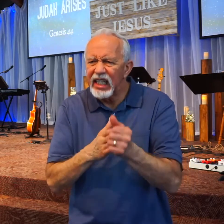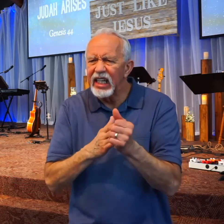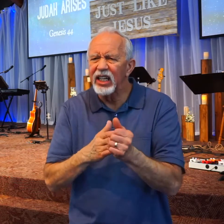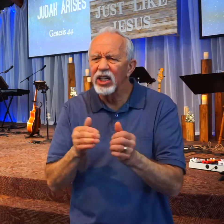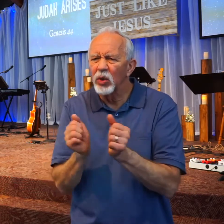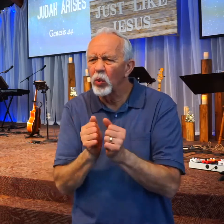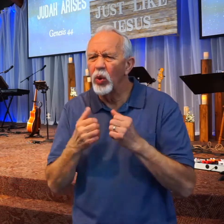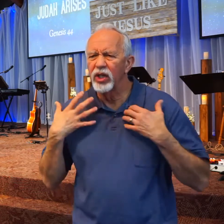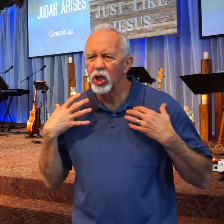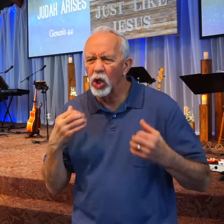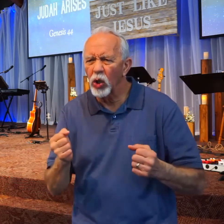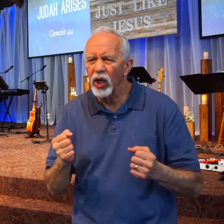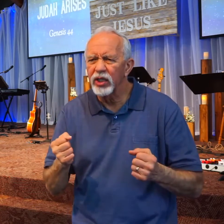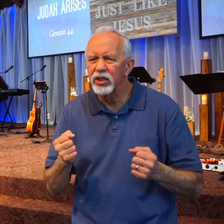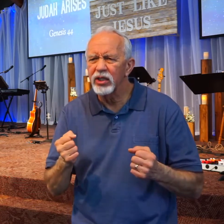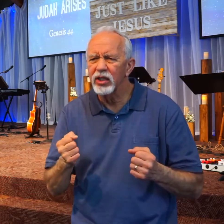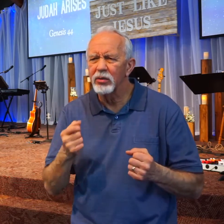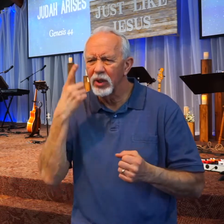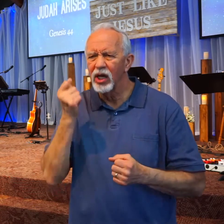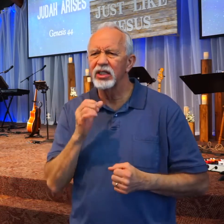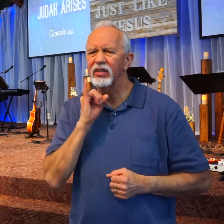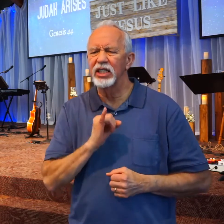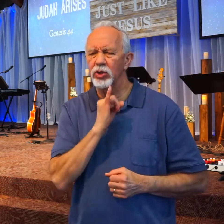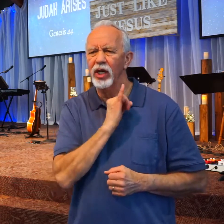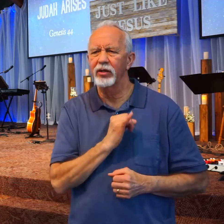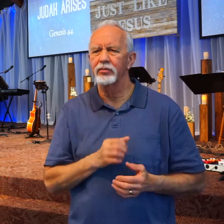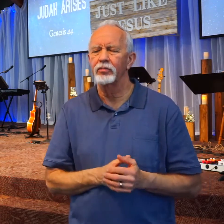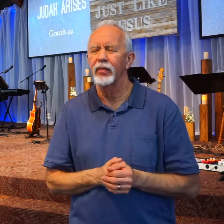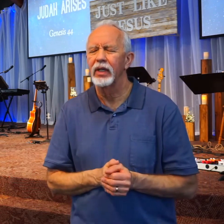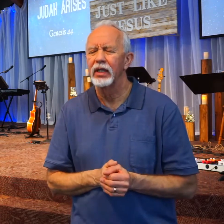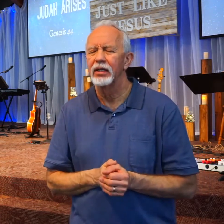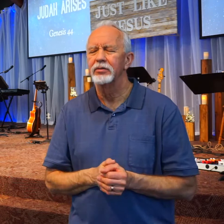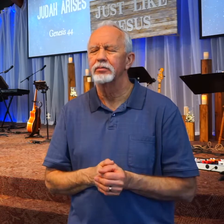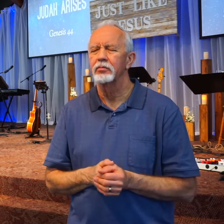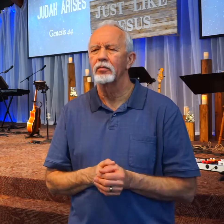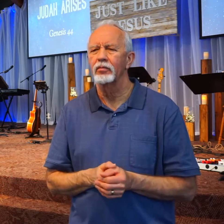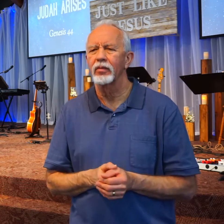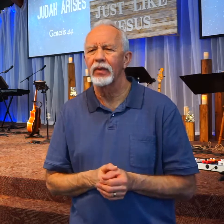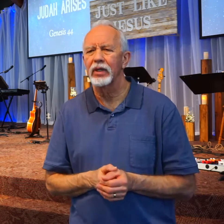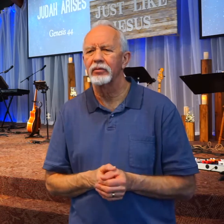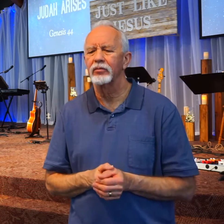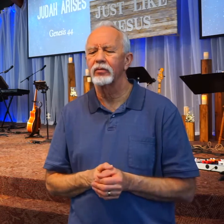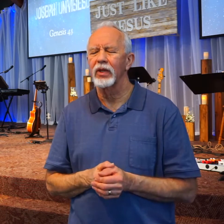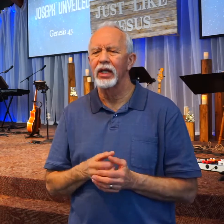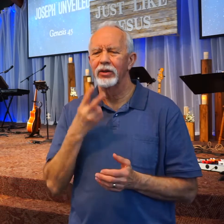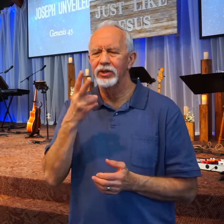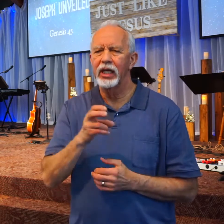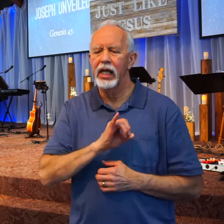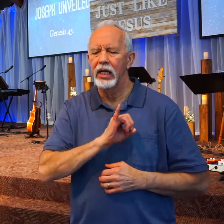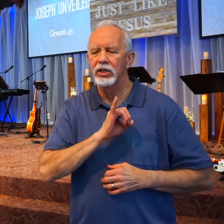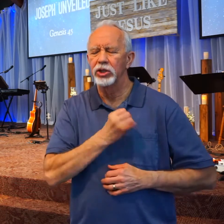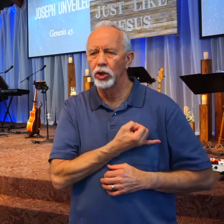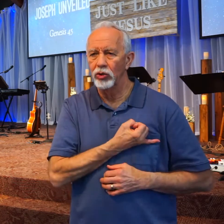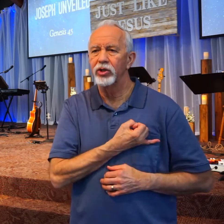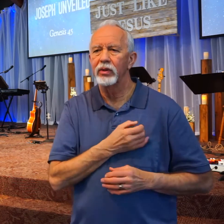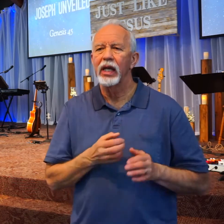courageously on behalf of Israel. Chapter 45, we see Joseph